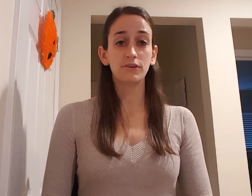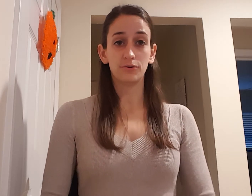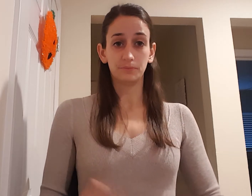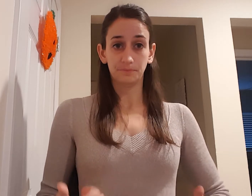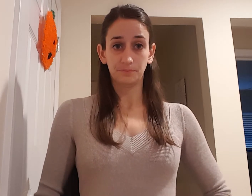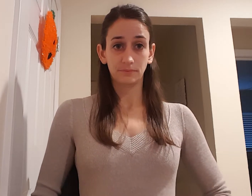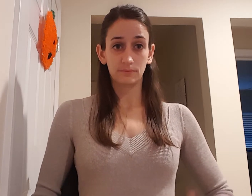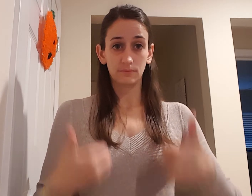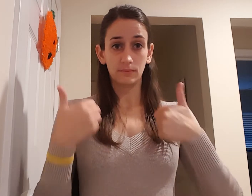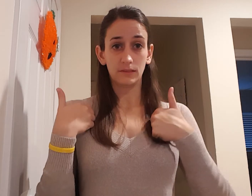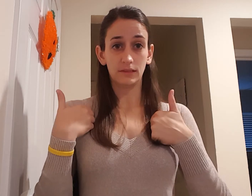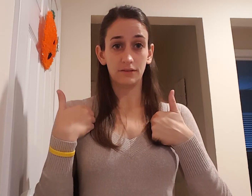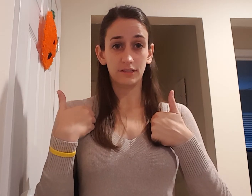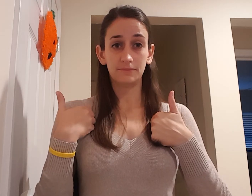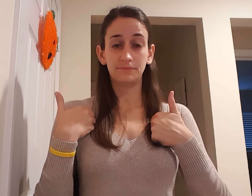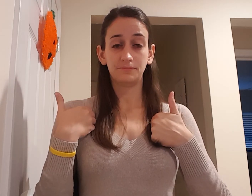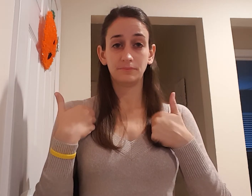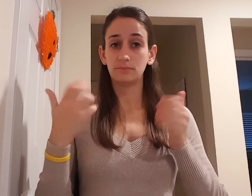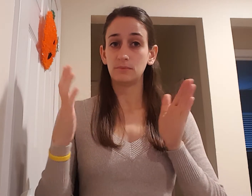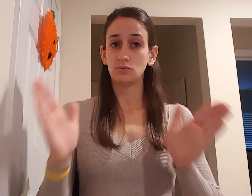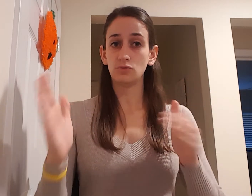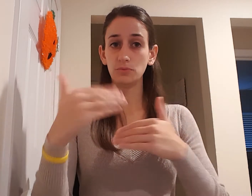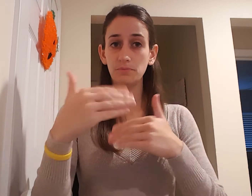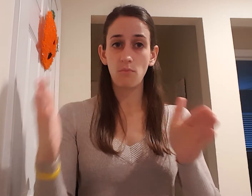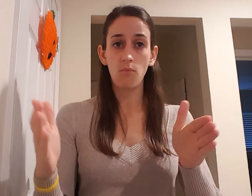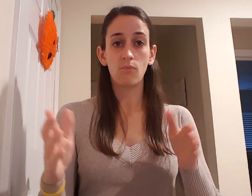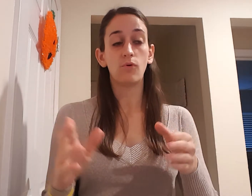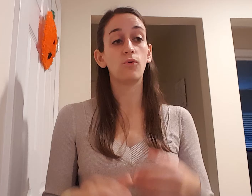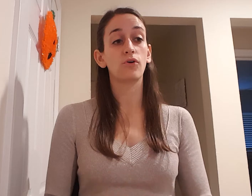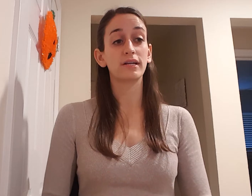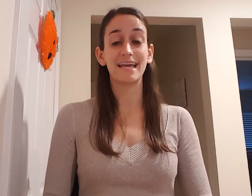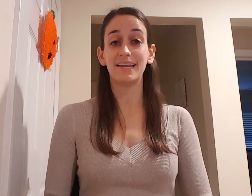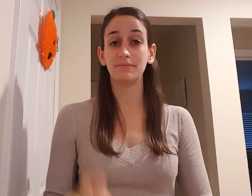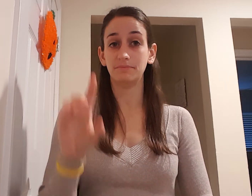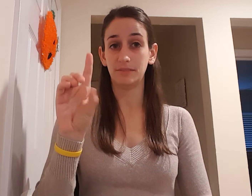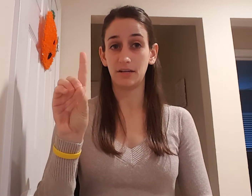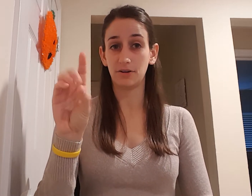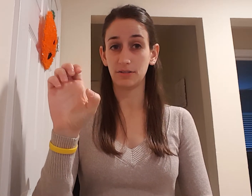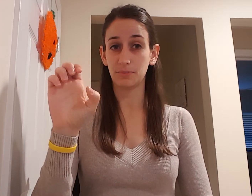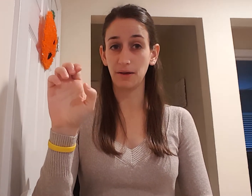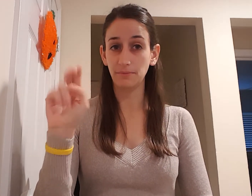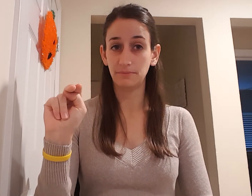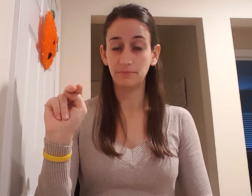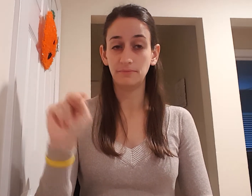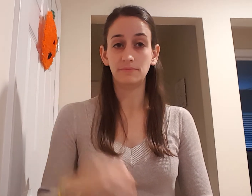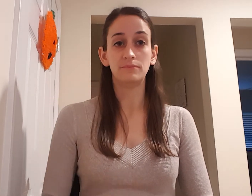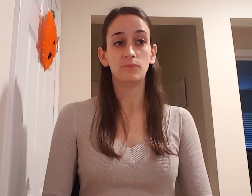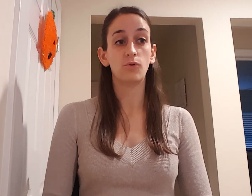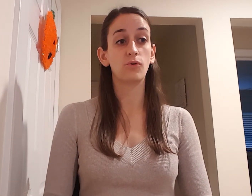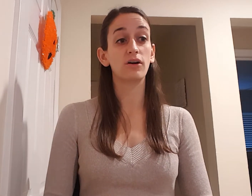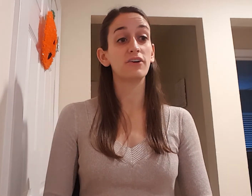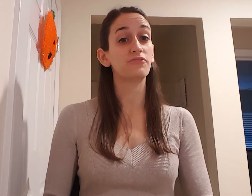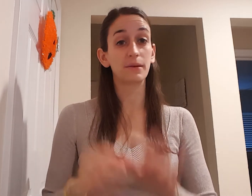Living room, living room, or a den, den you're going to spell, or a family